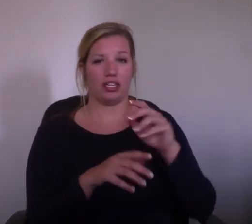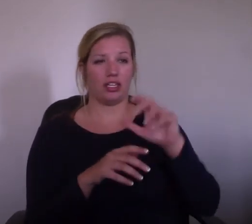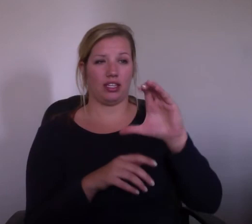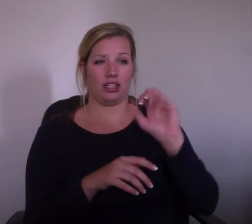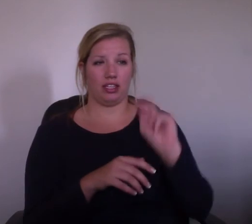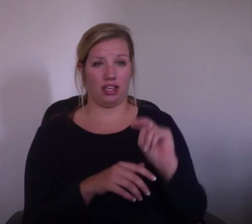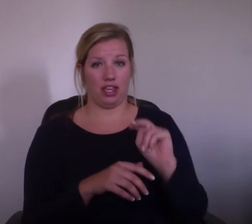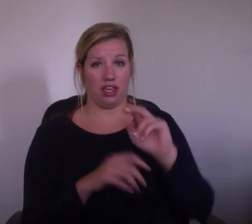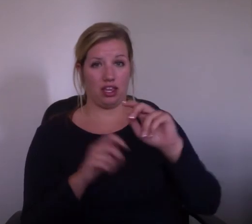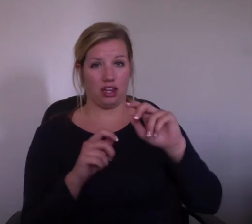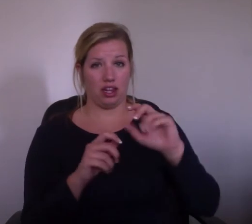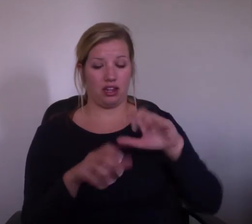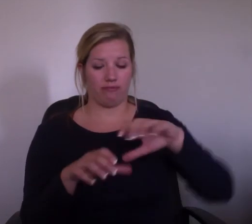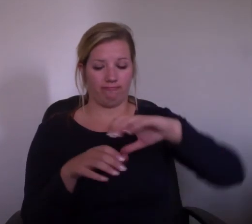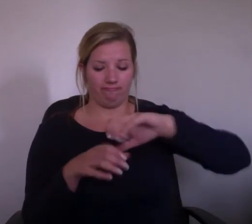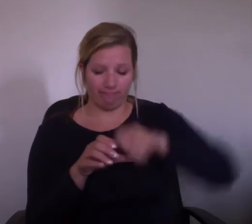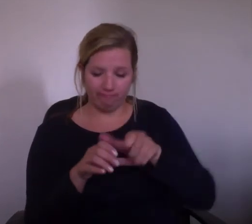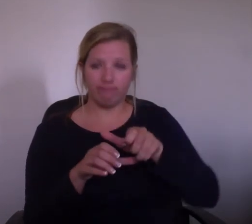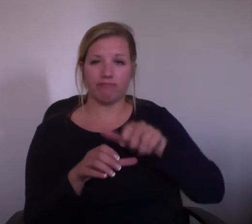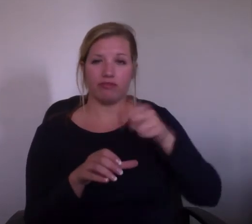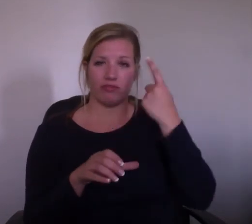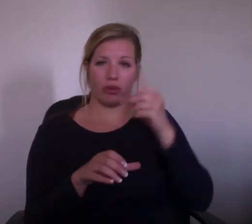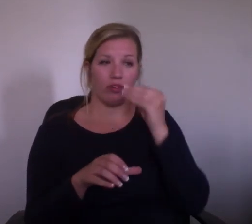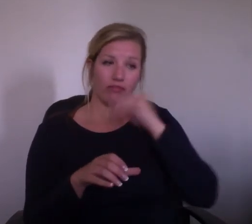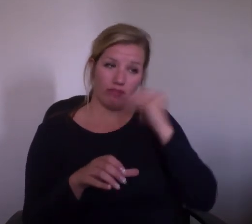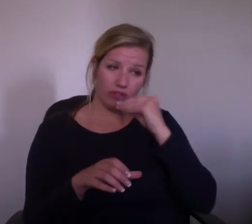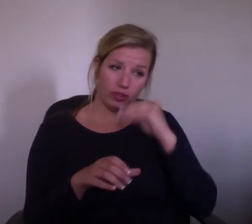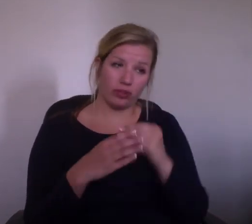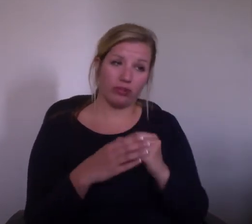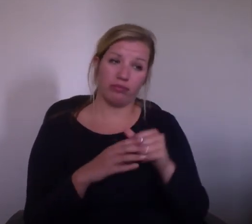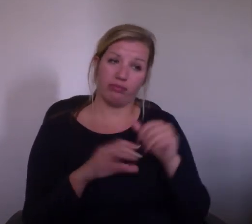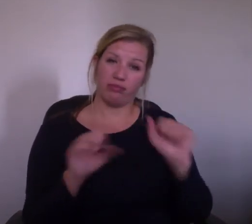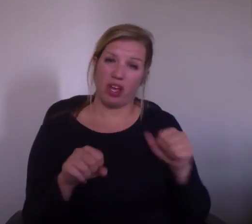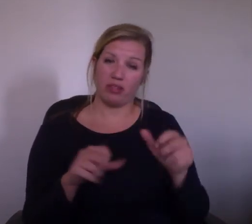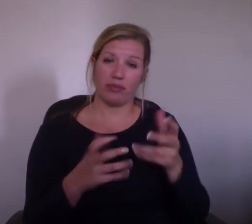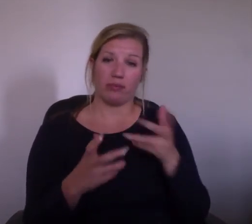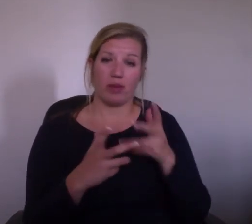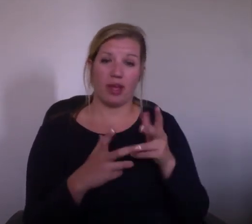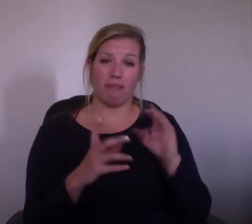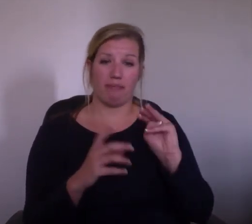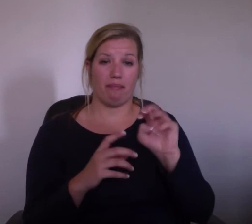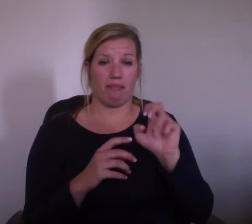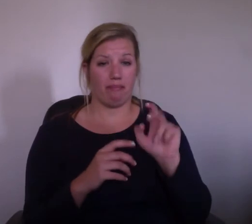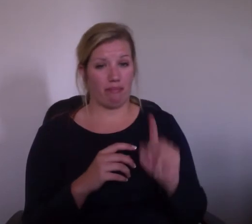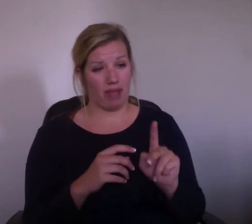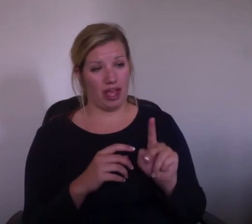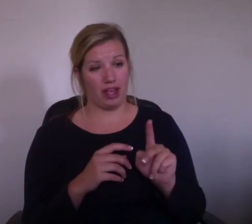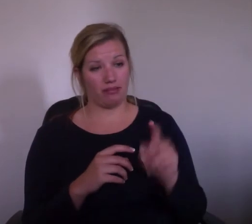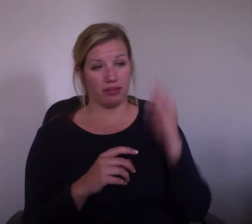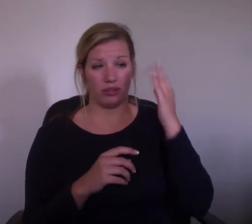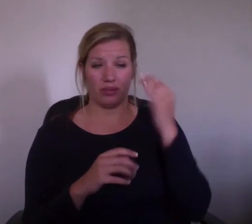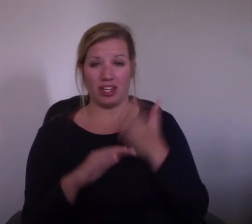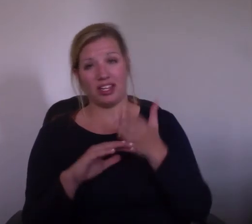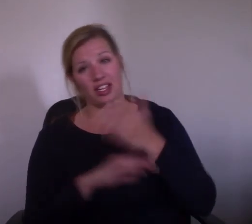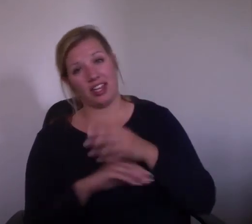you're using canned, non-perishable food. You may want some local maps of the area because after a tornado, many of